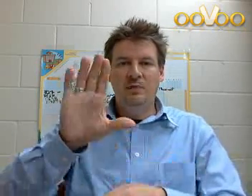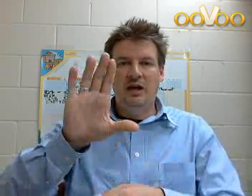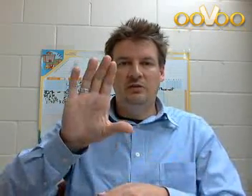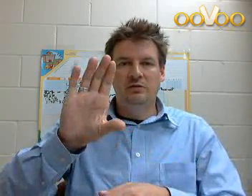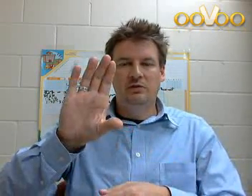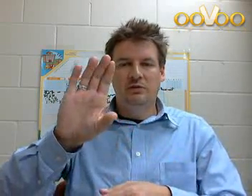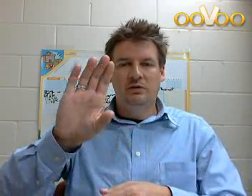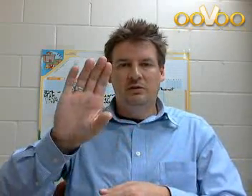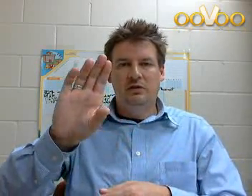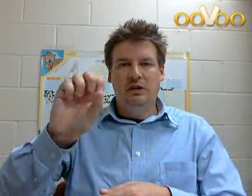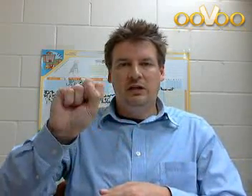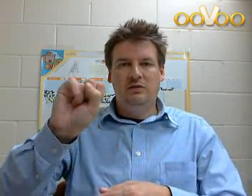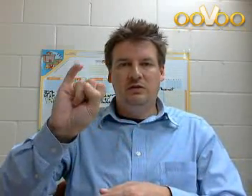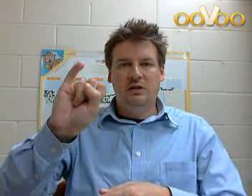spell